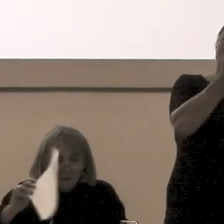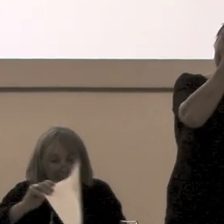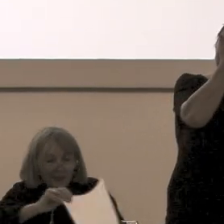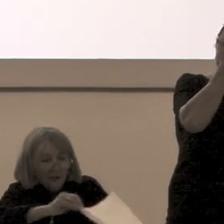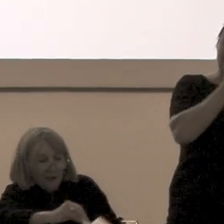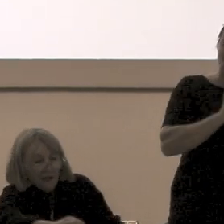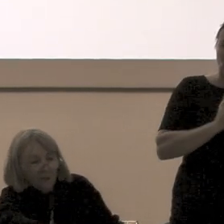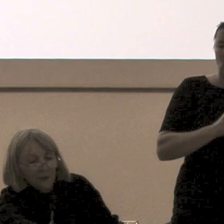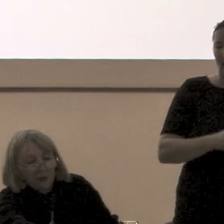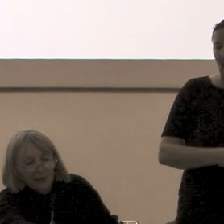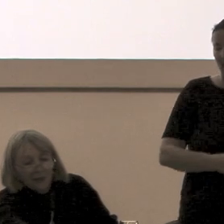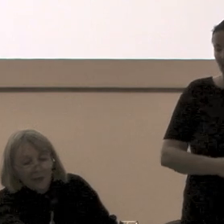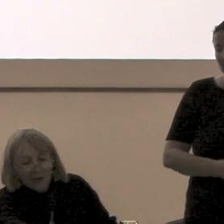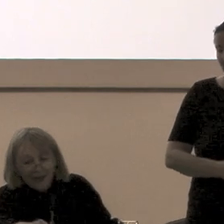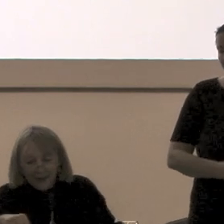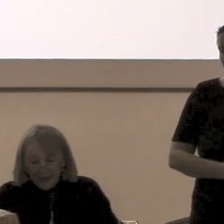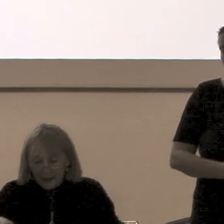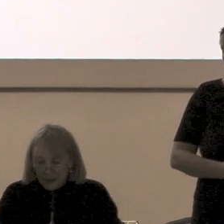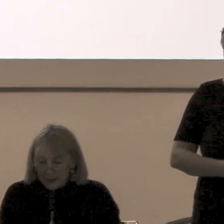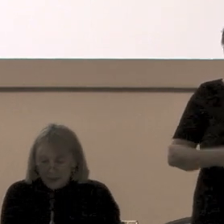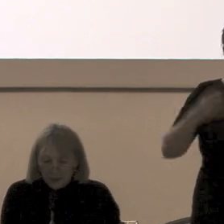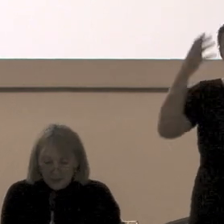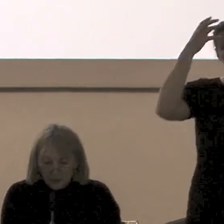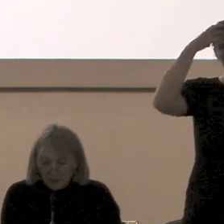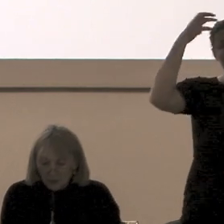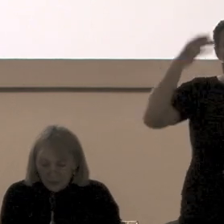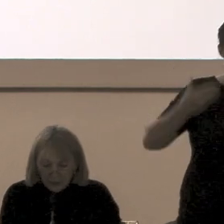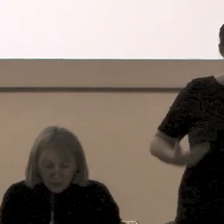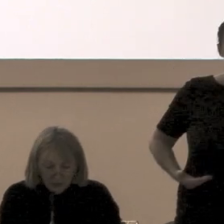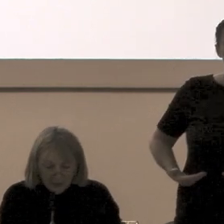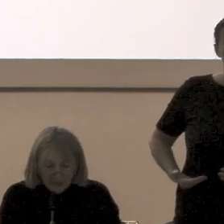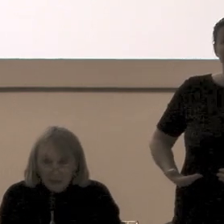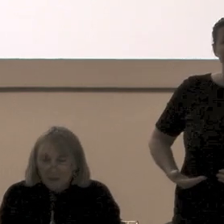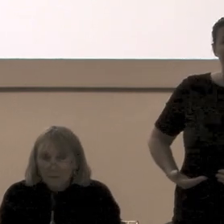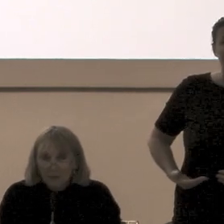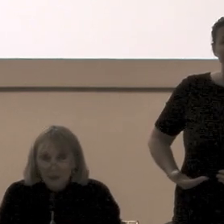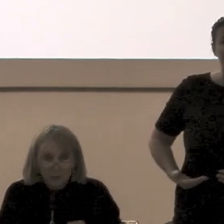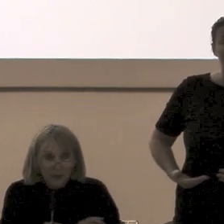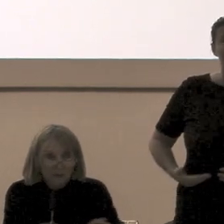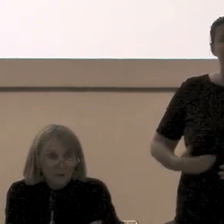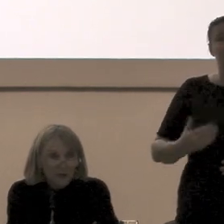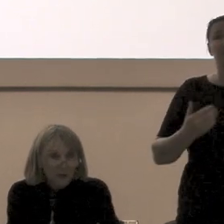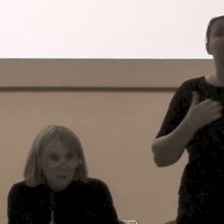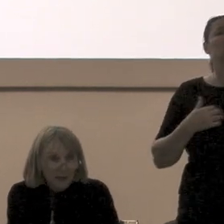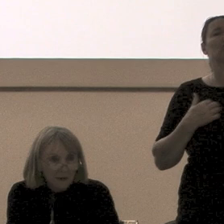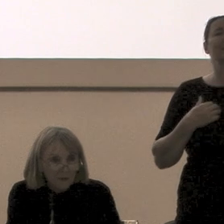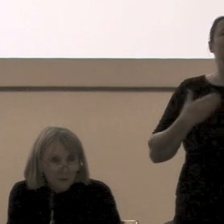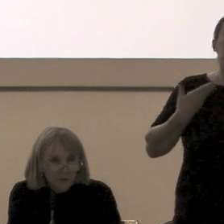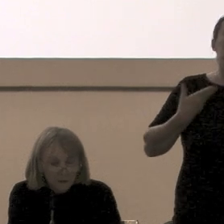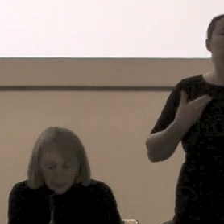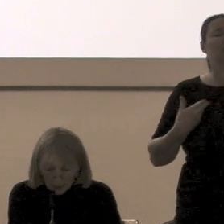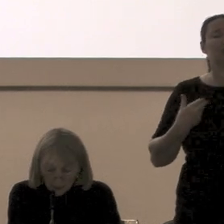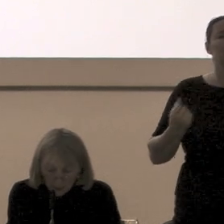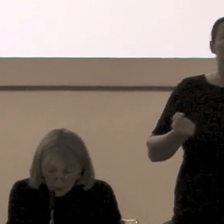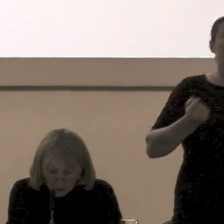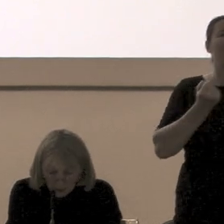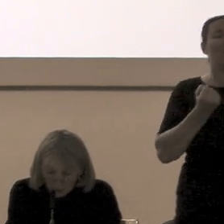but, you know, we've clearly got a government that really don't care, and they're only really interested in people that are rich and powerful